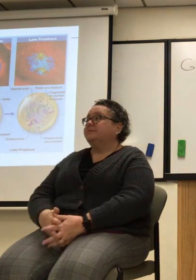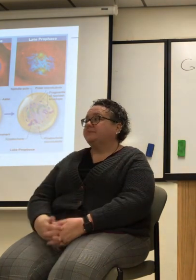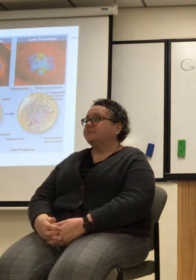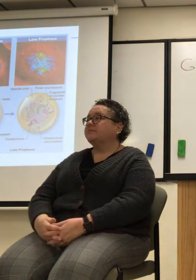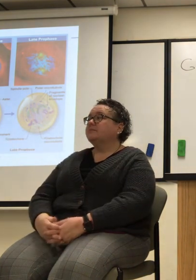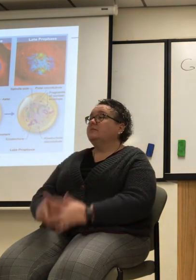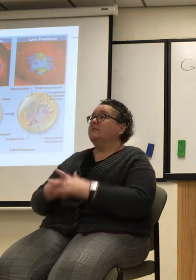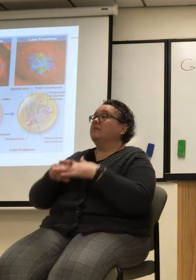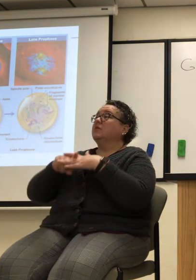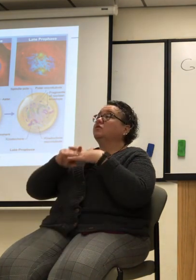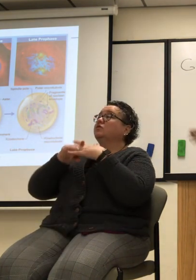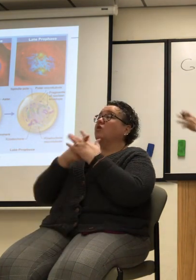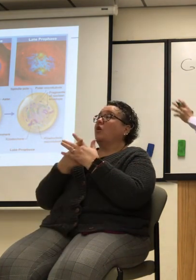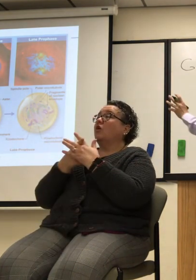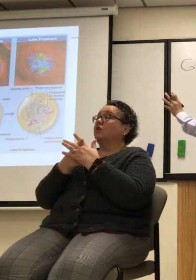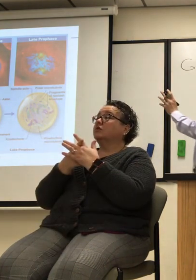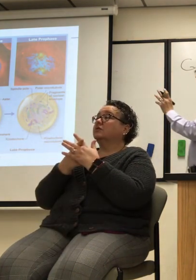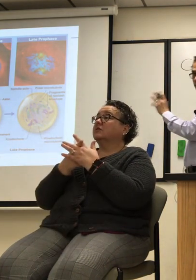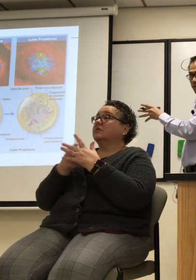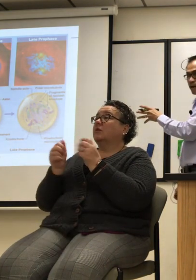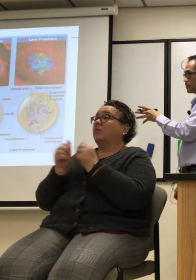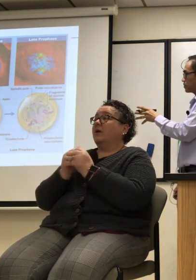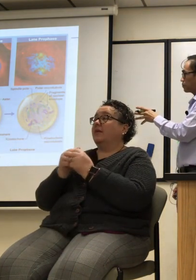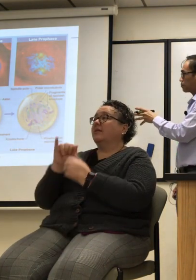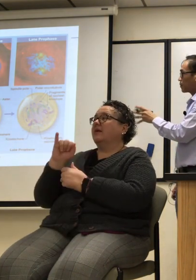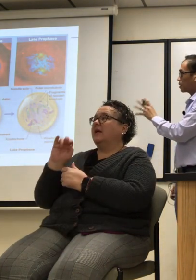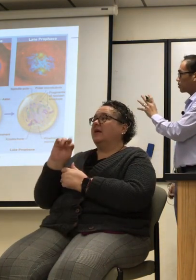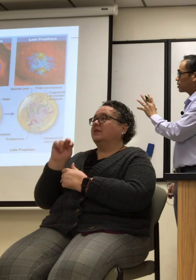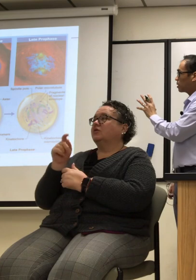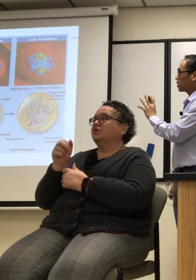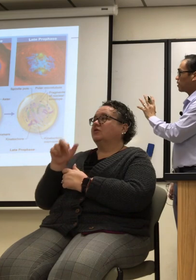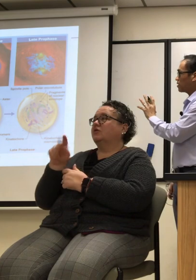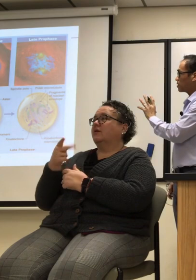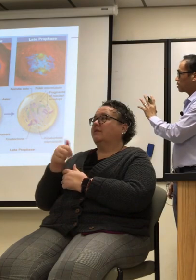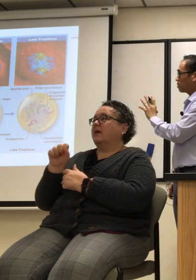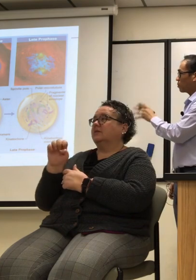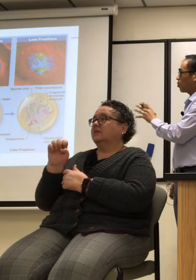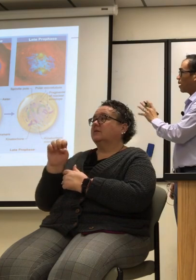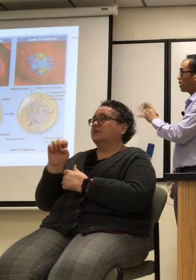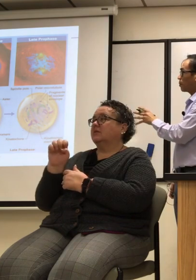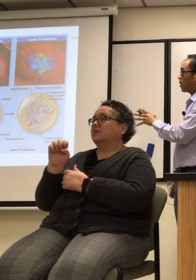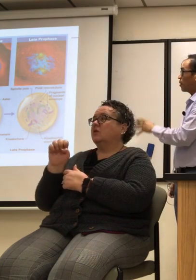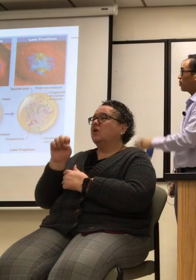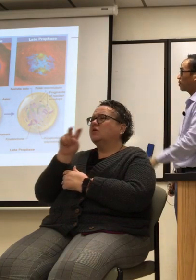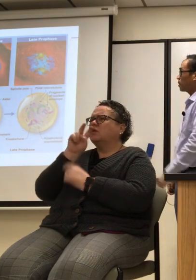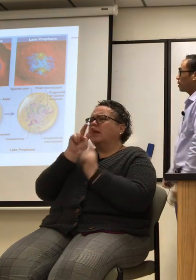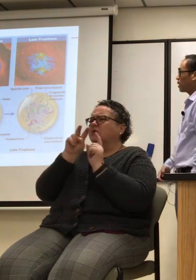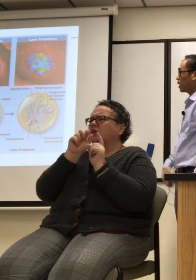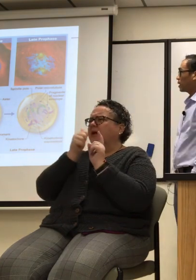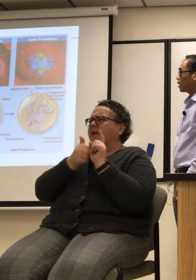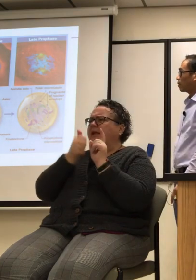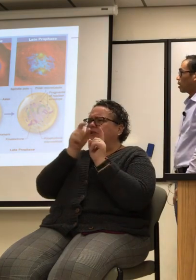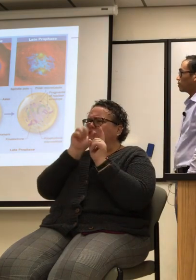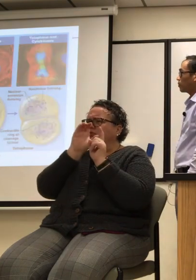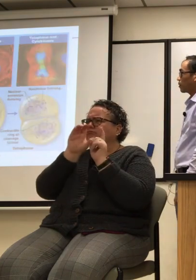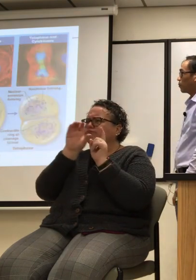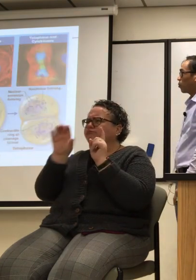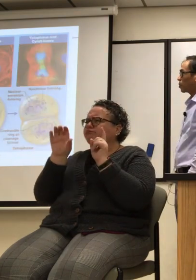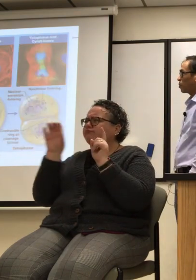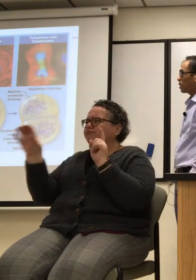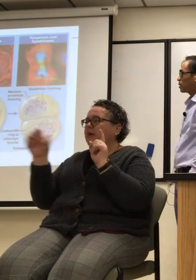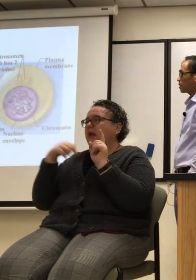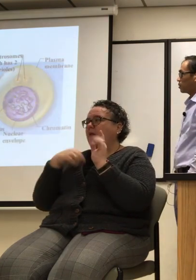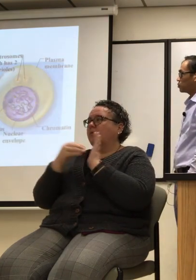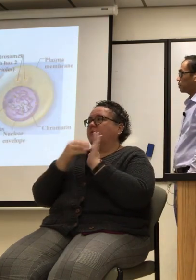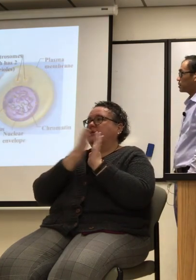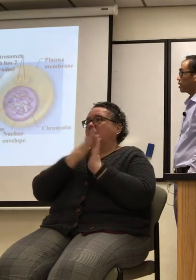And it starts with interphase. So let's look at these blow by blow, and I'll note on the